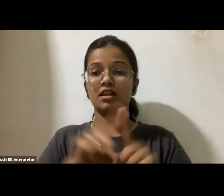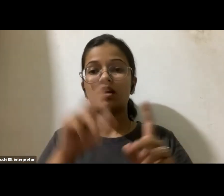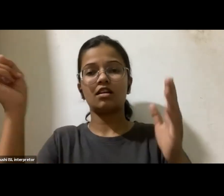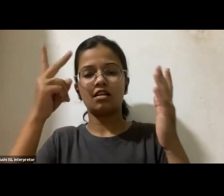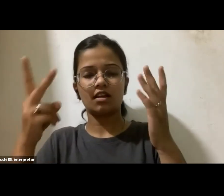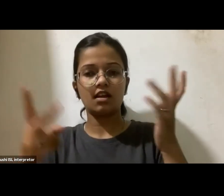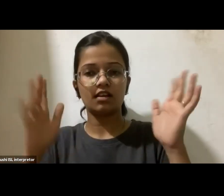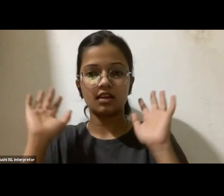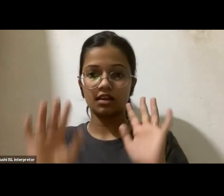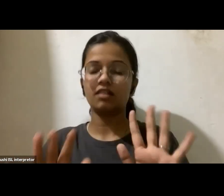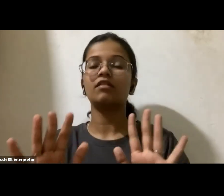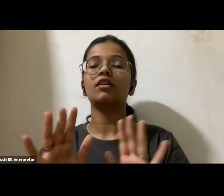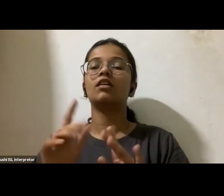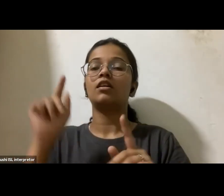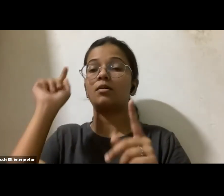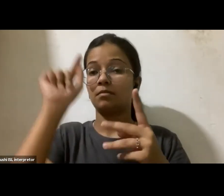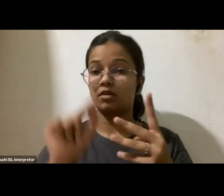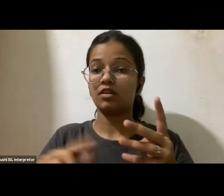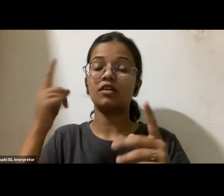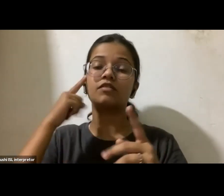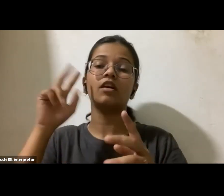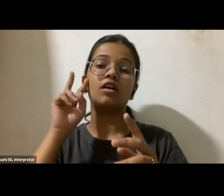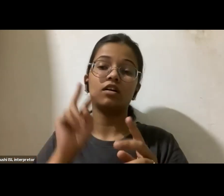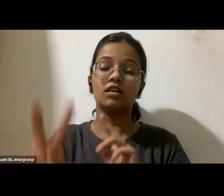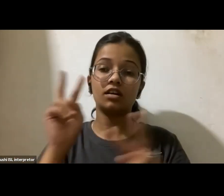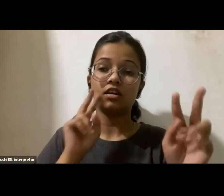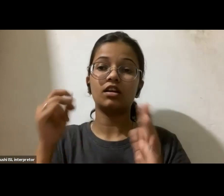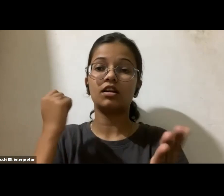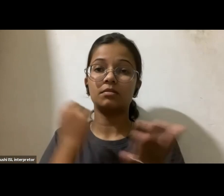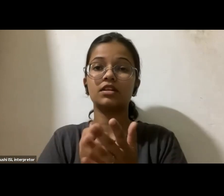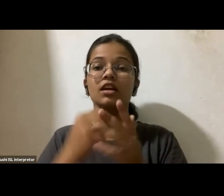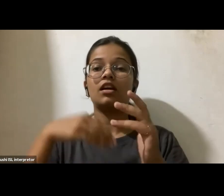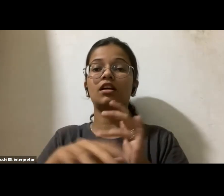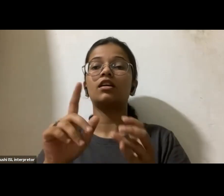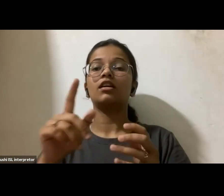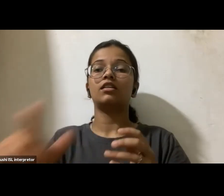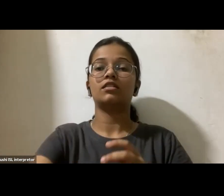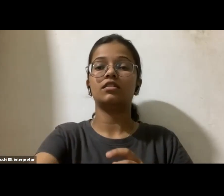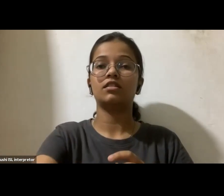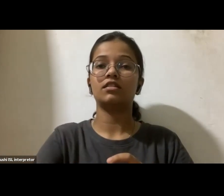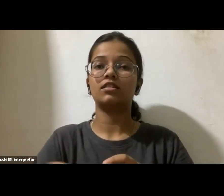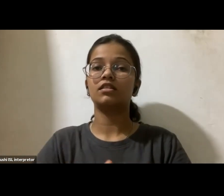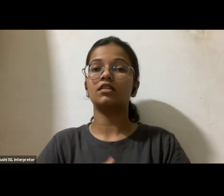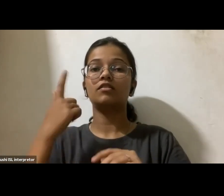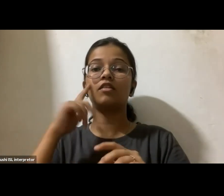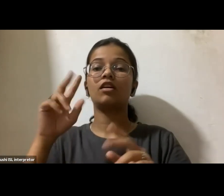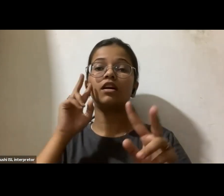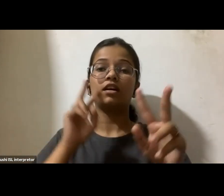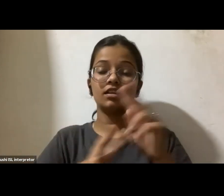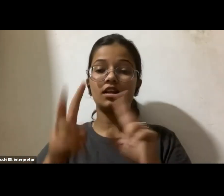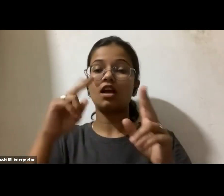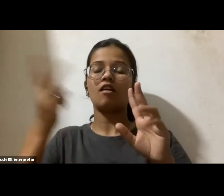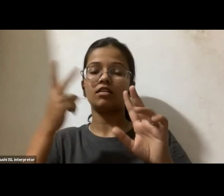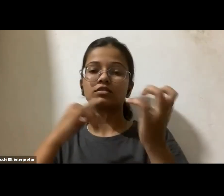various points of analysis again within the idea of expression of emotion also within studio